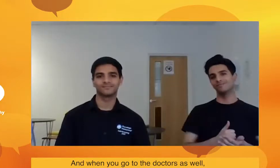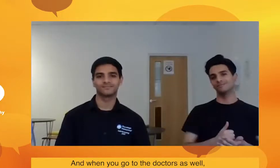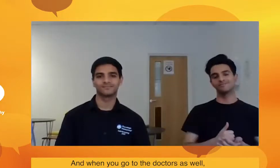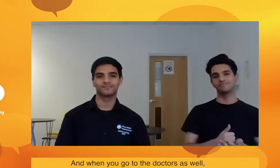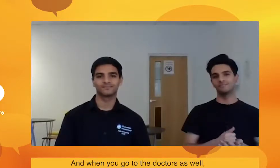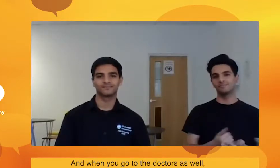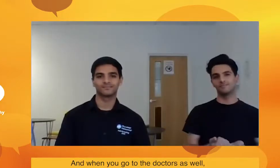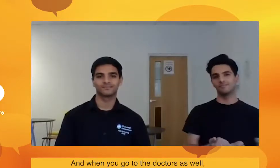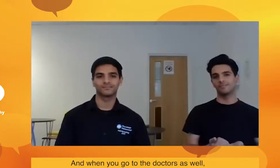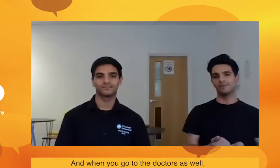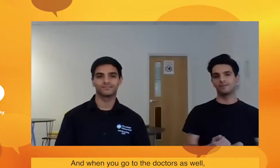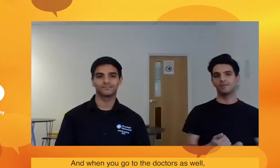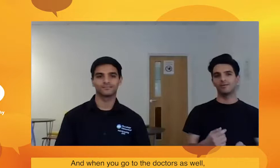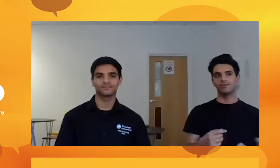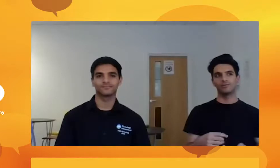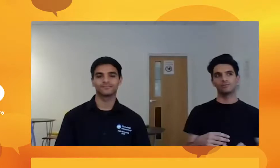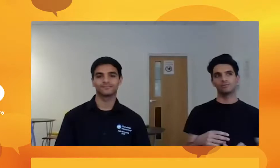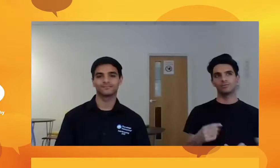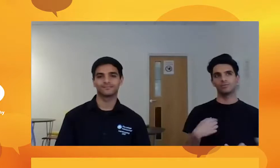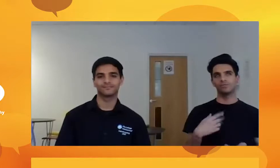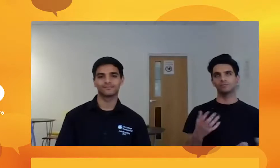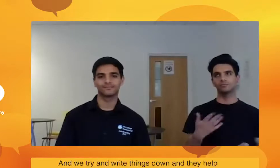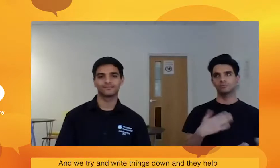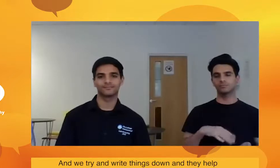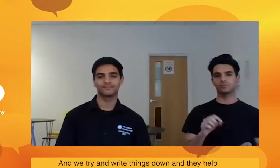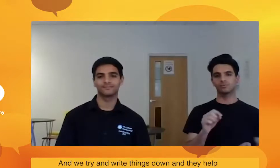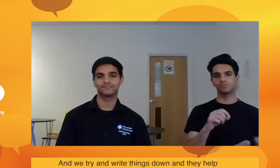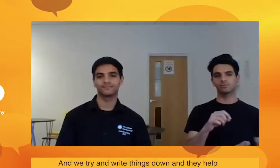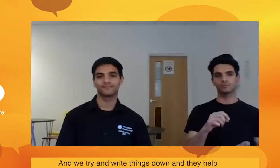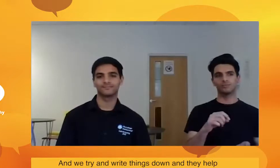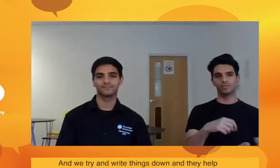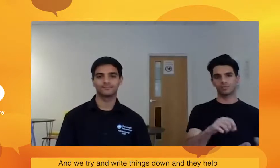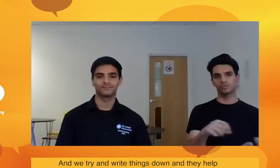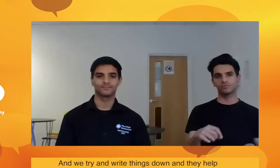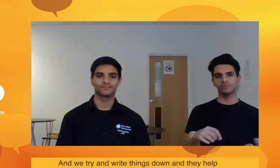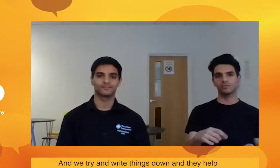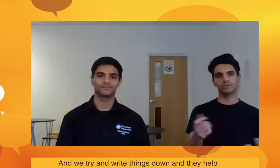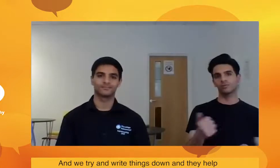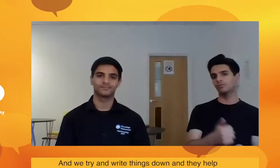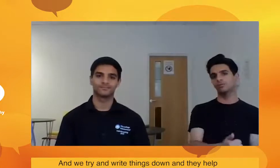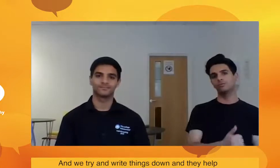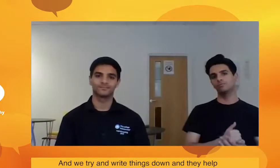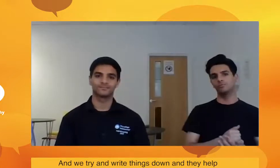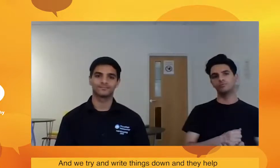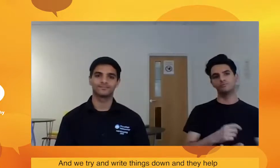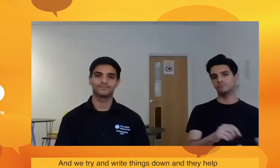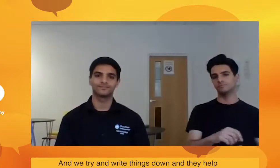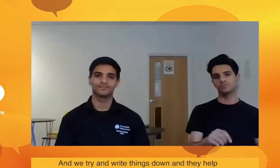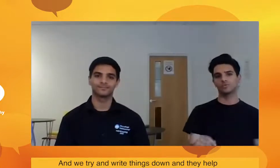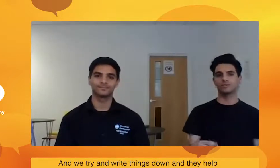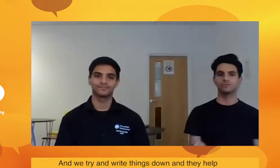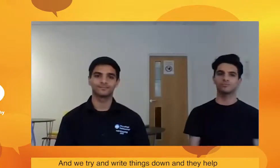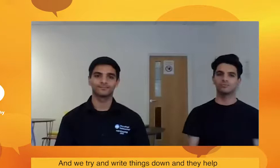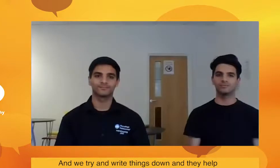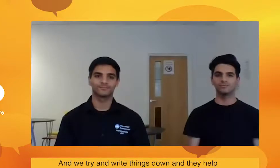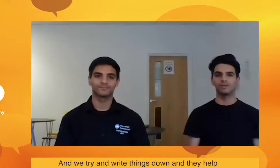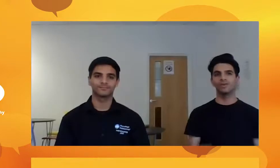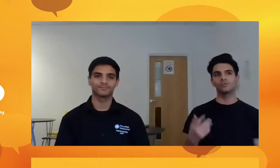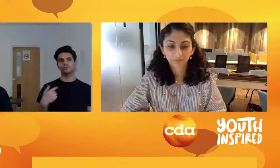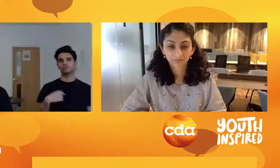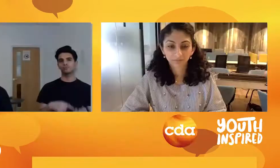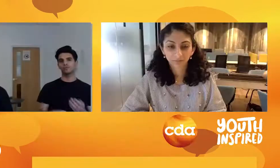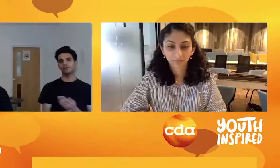They're always very helpful, and we try and write things down, and they help a lot by writing